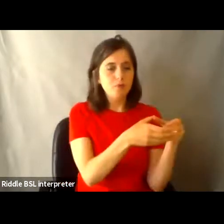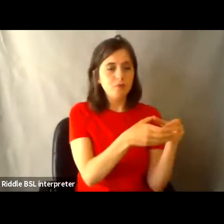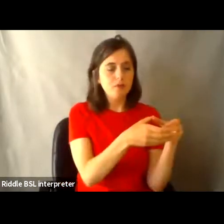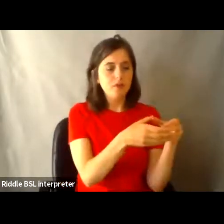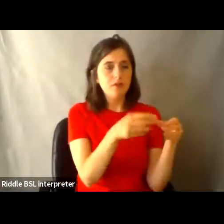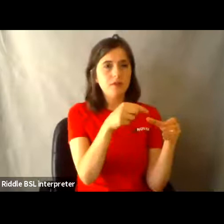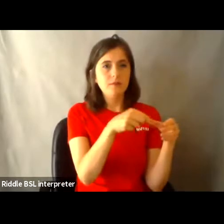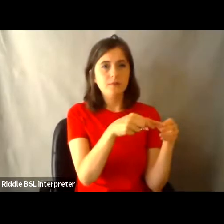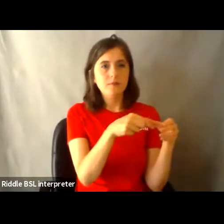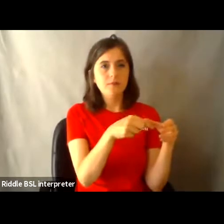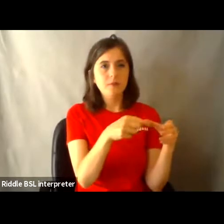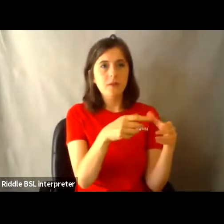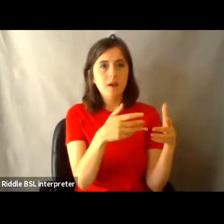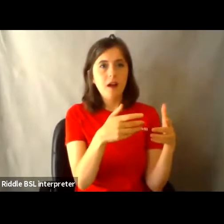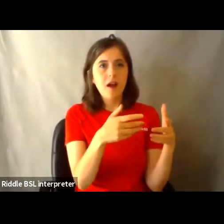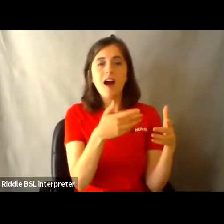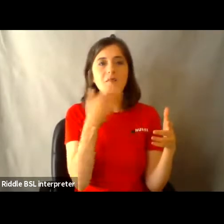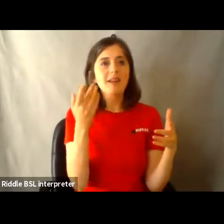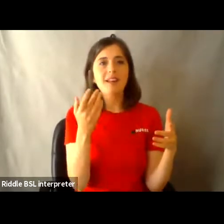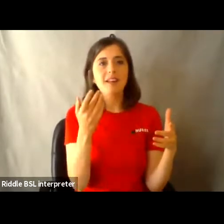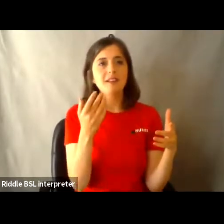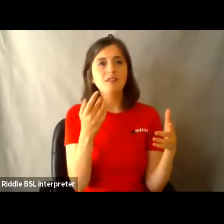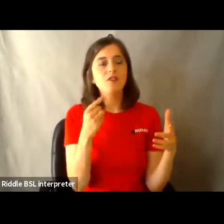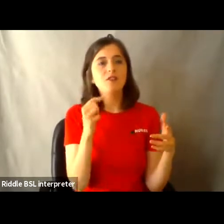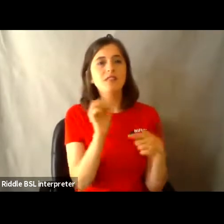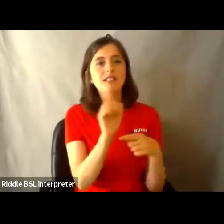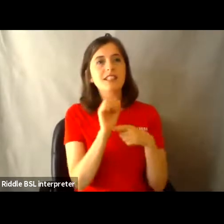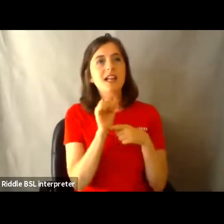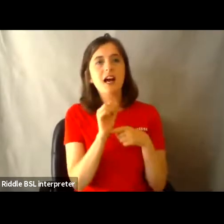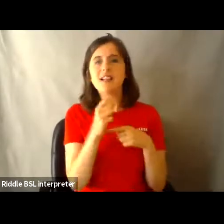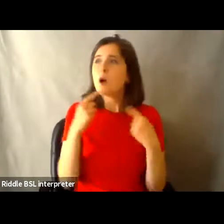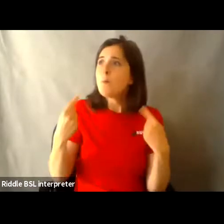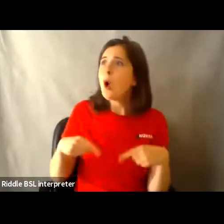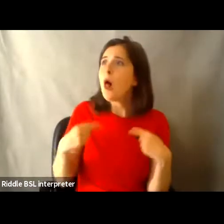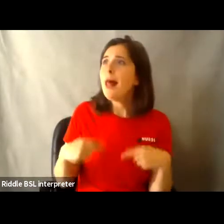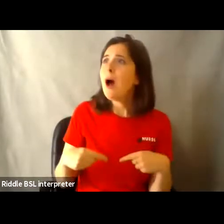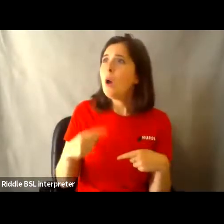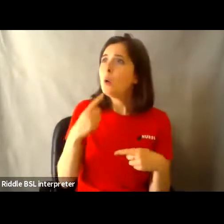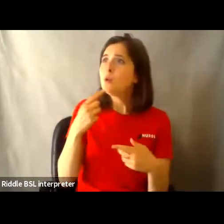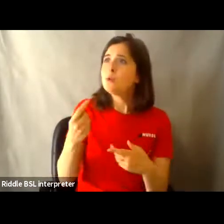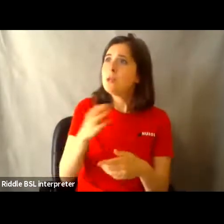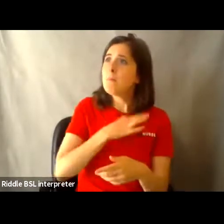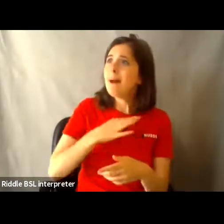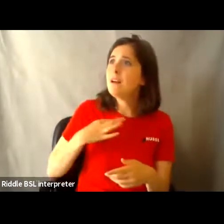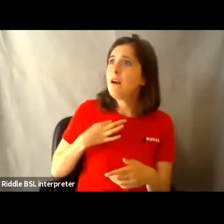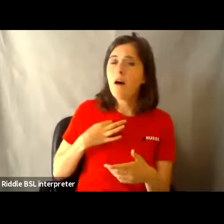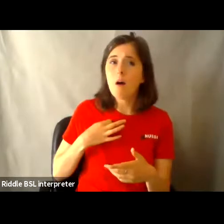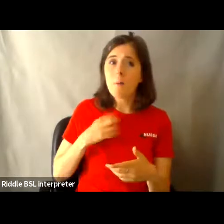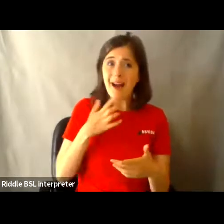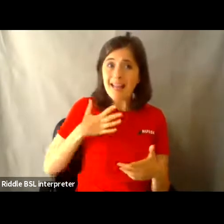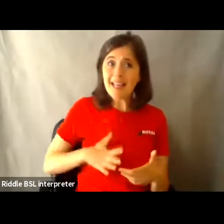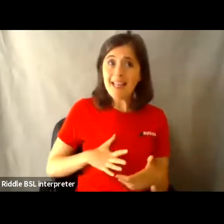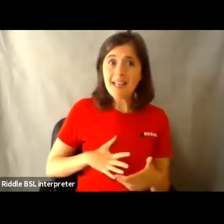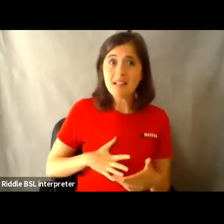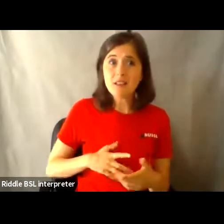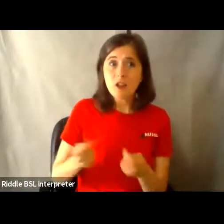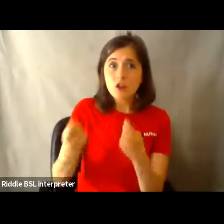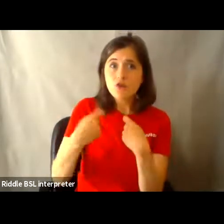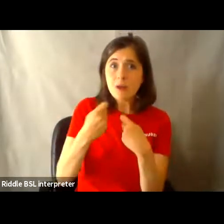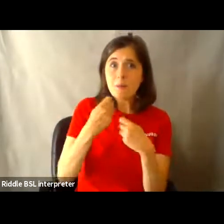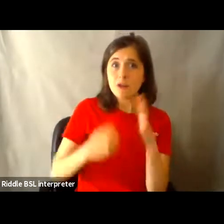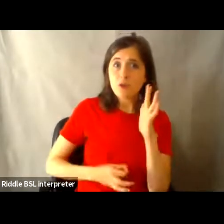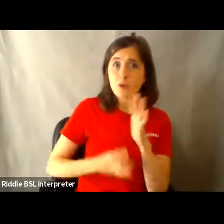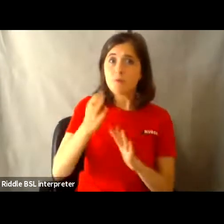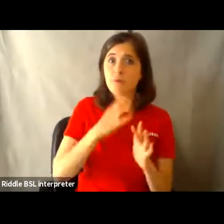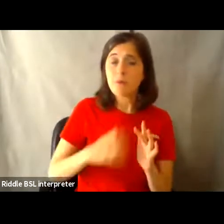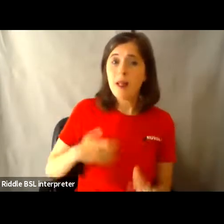invalidated and denied the medicalisation that actually they need to improve their lives. But actually, I think that there